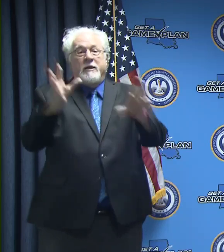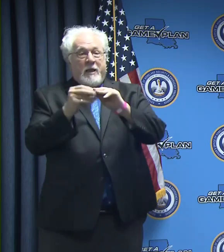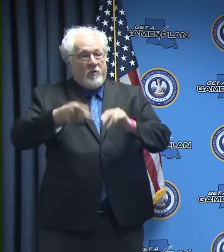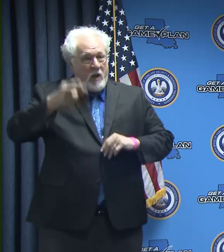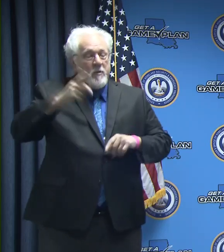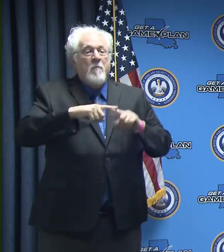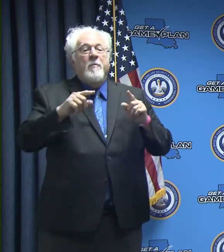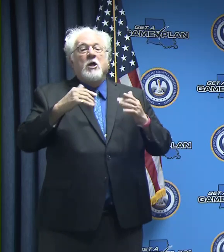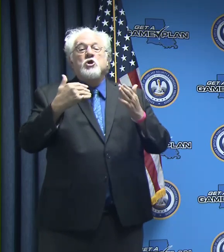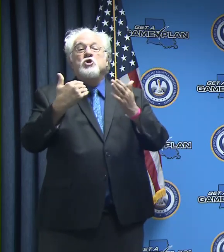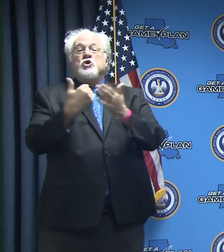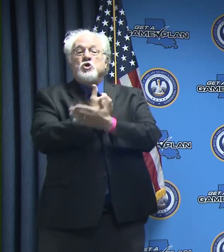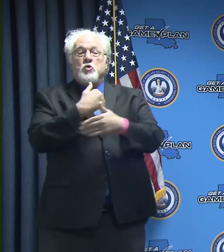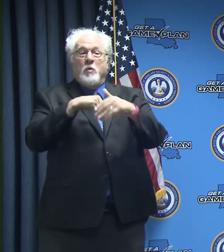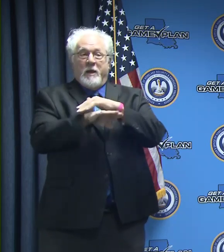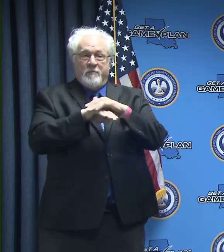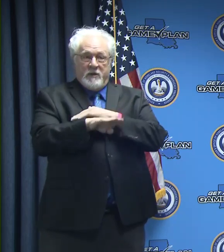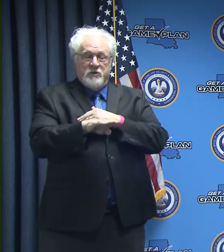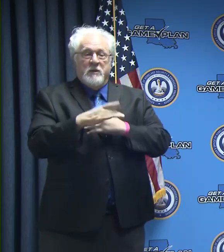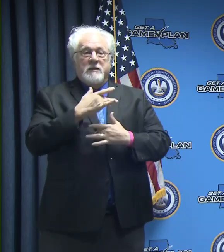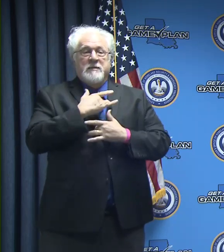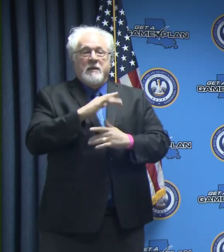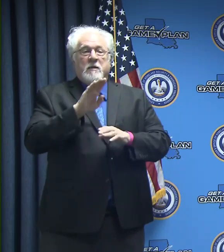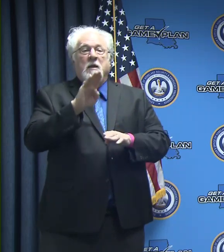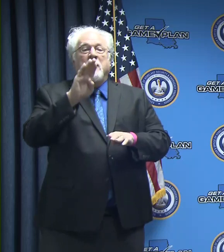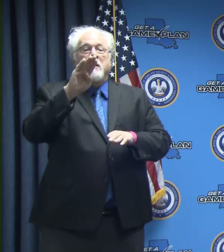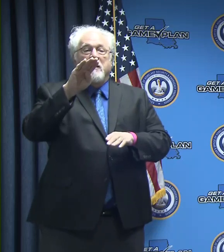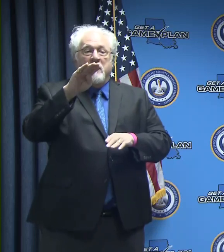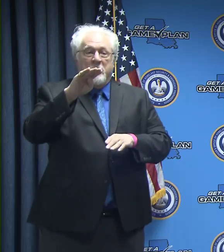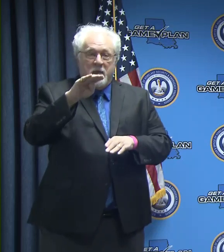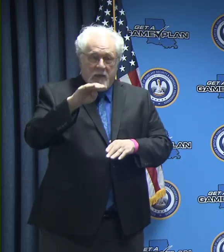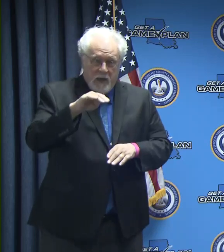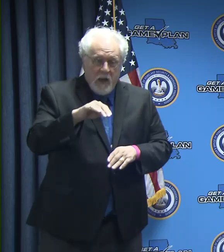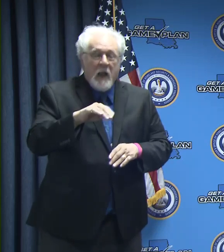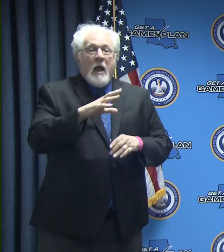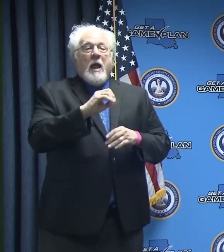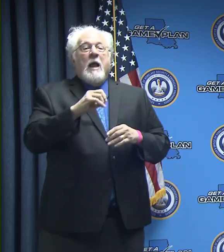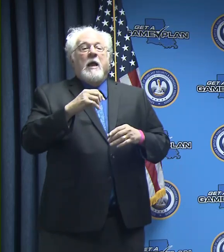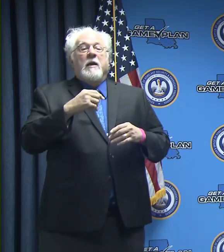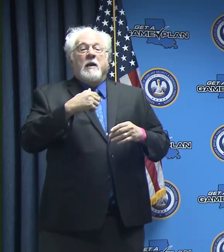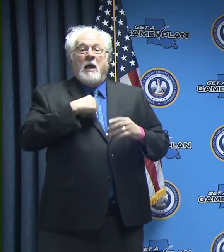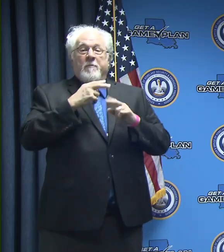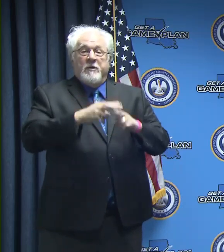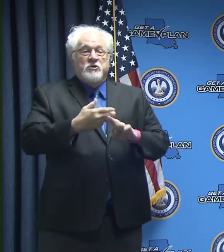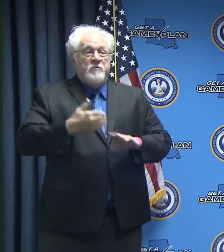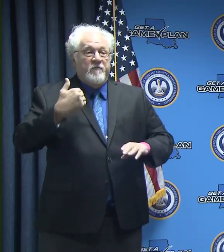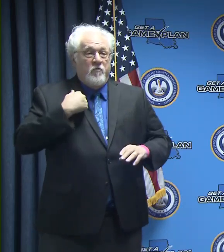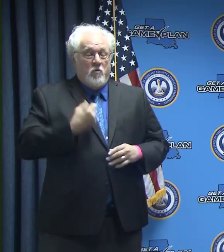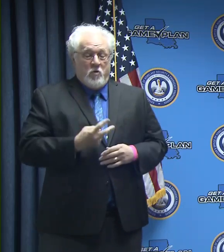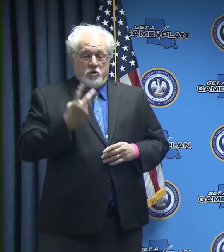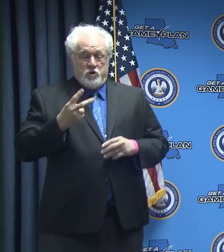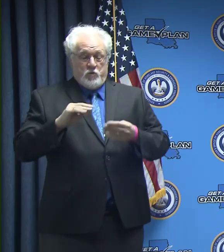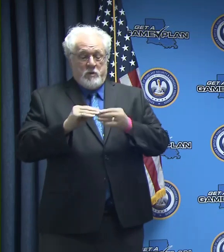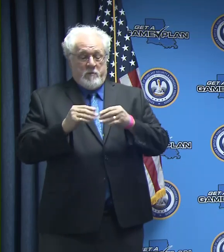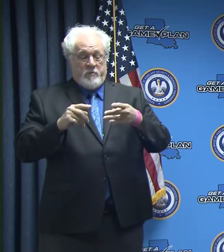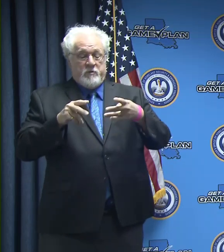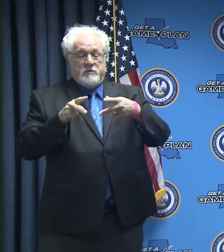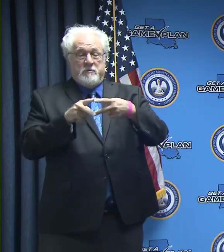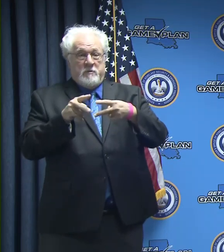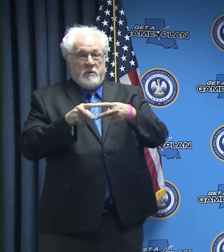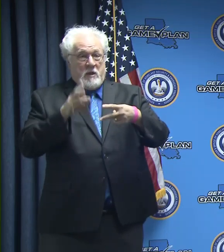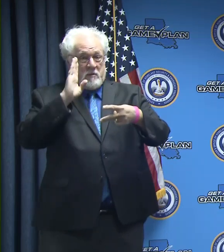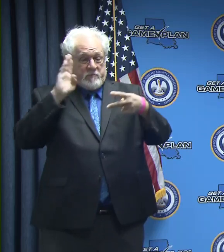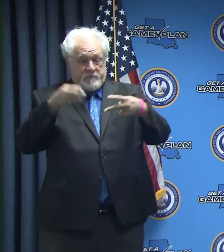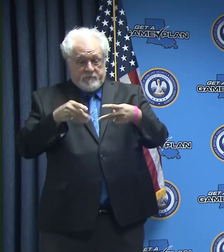but new admissions are trending downward. And as I mentioned to you before, the two numbers that you want to really pay